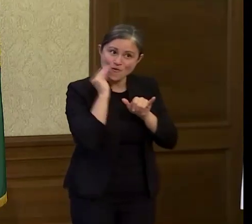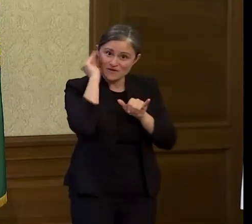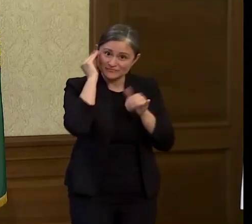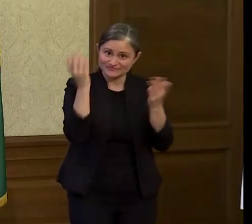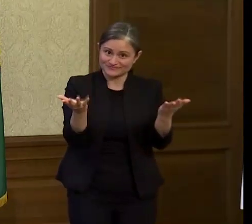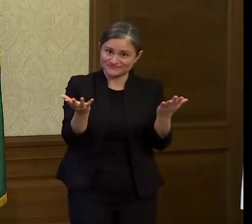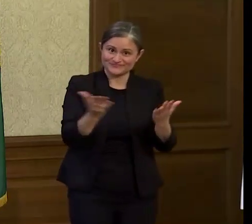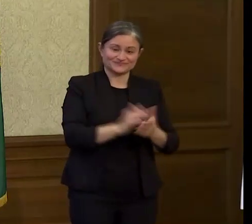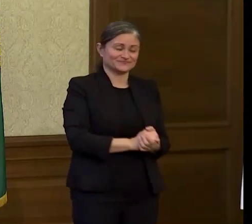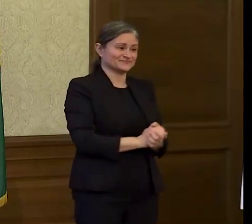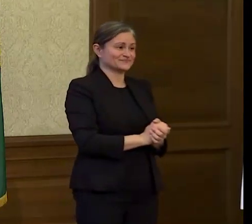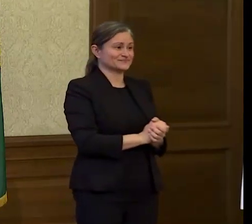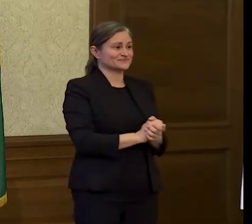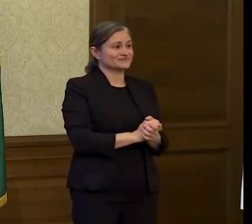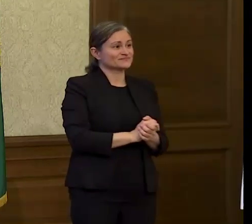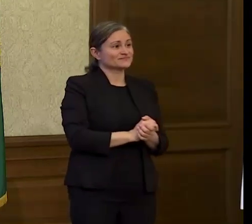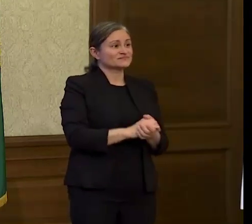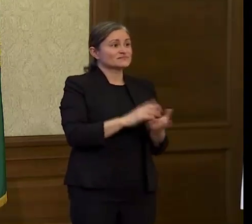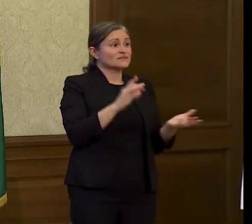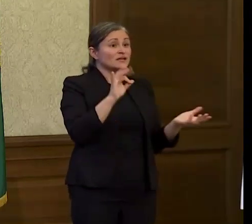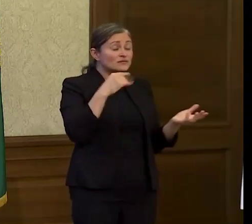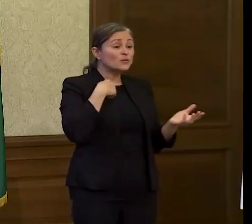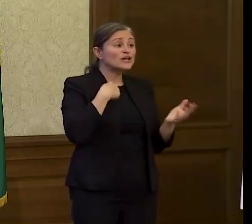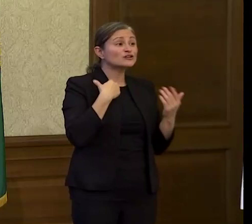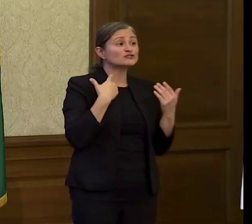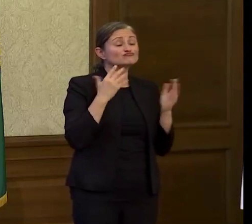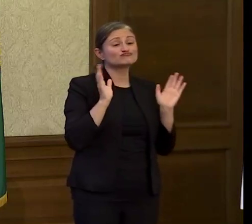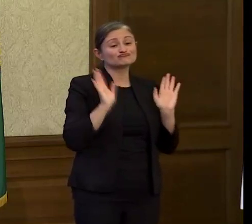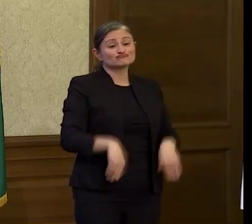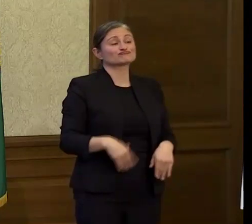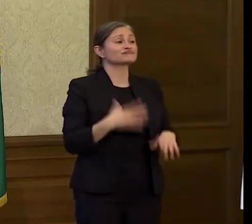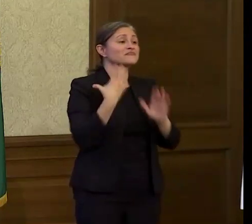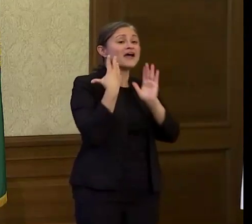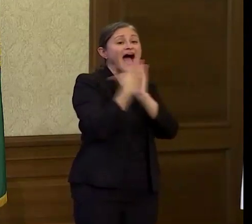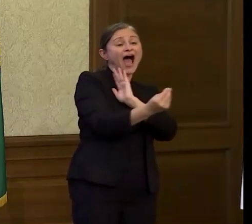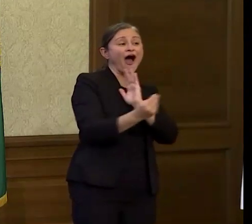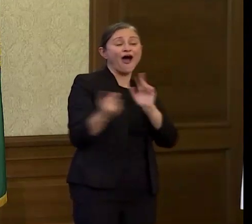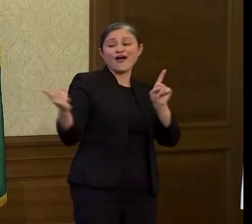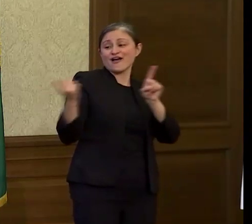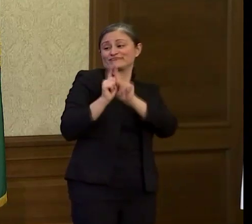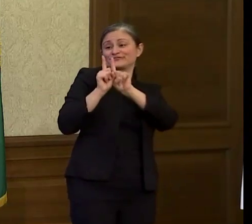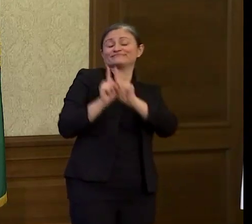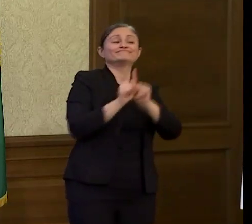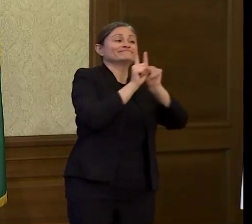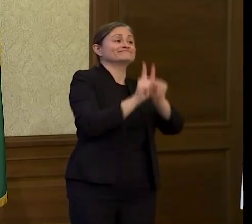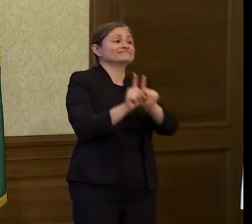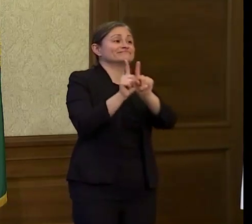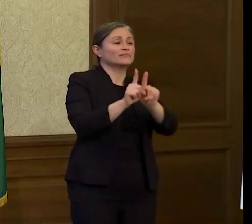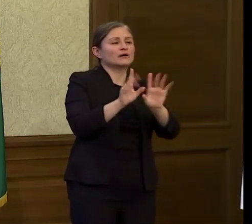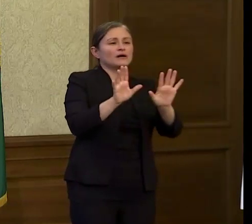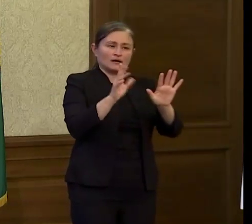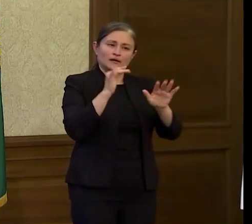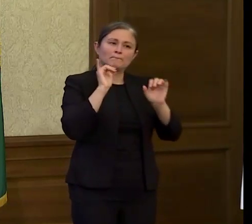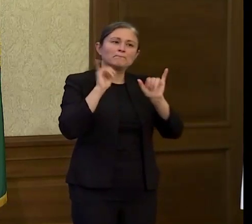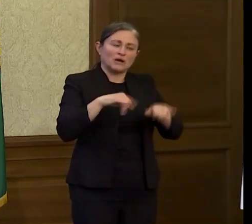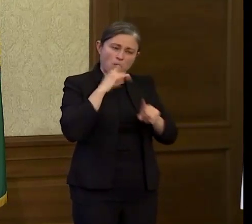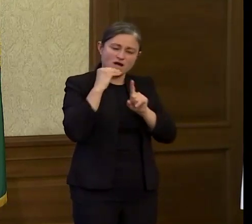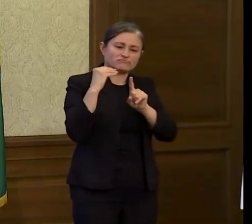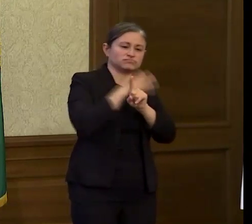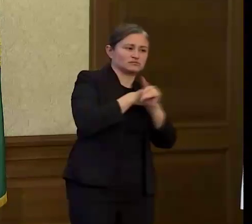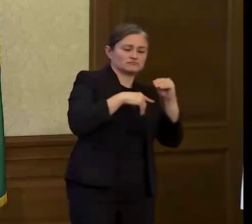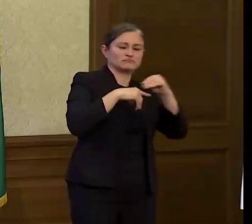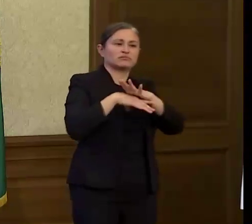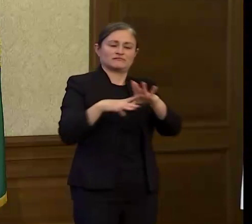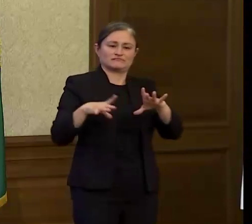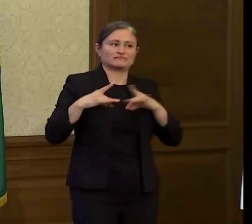And just because we're outdoors doesn't mean we can forget social distancing. This virus can still be outdoors, so we got to maintain that 6 feet